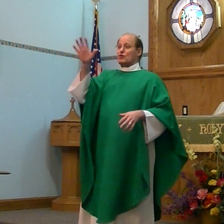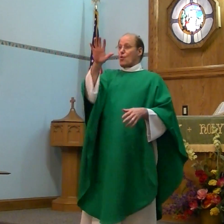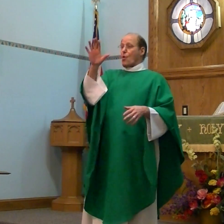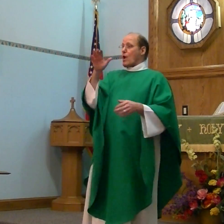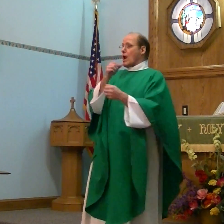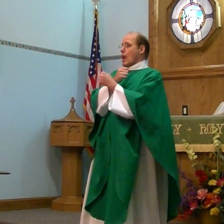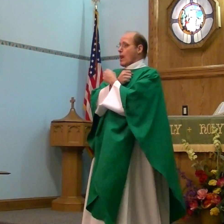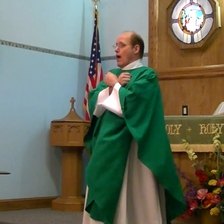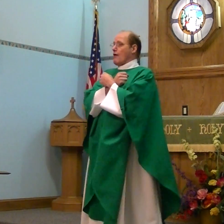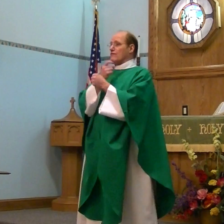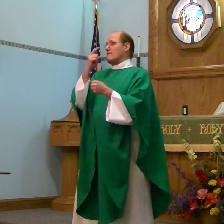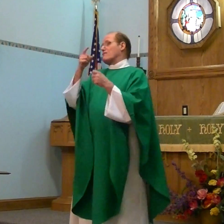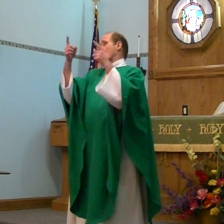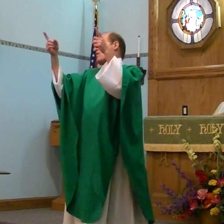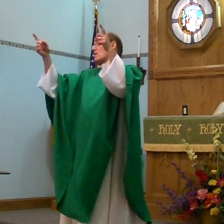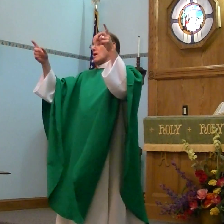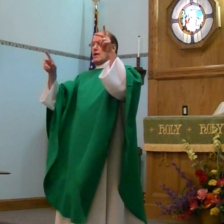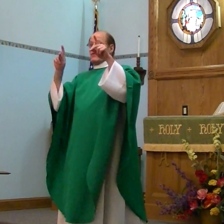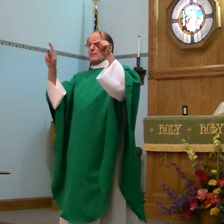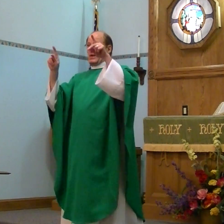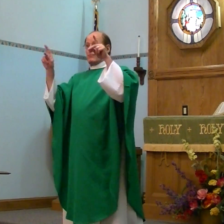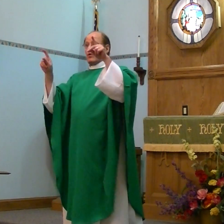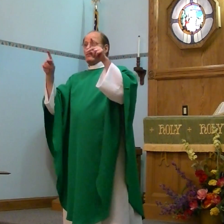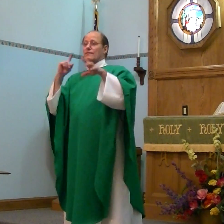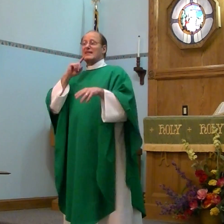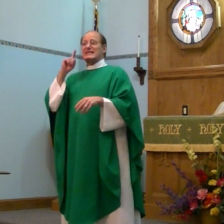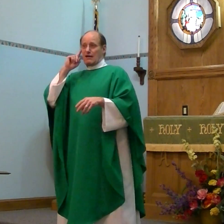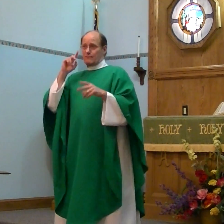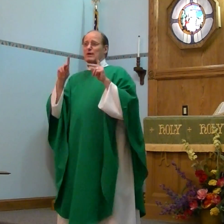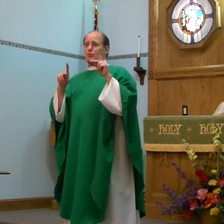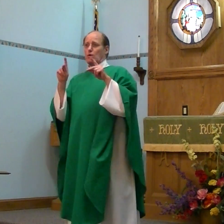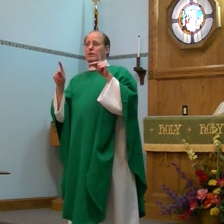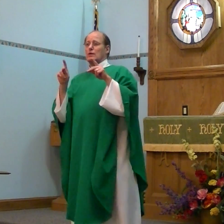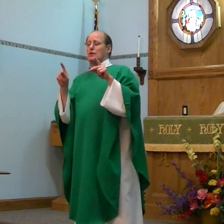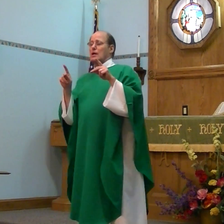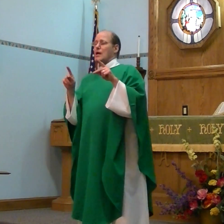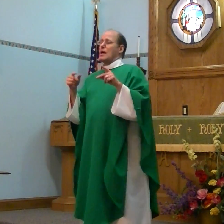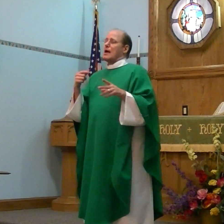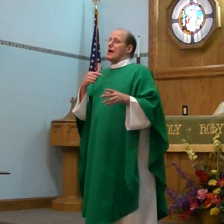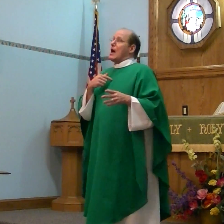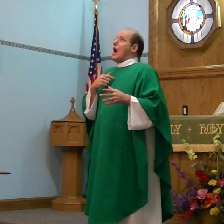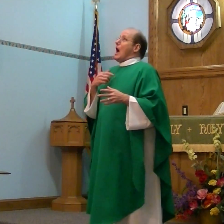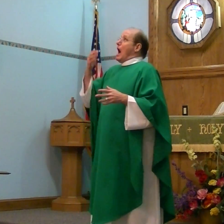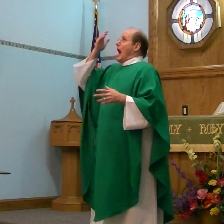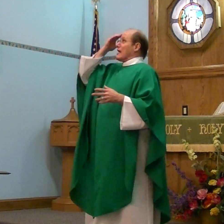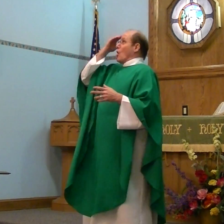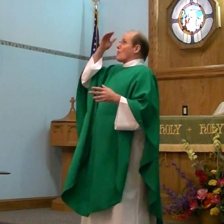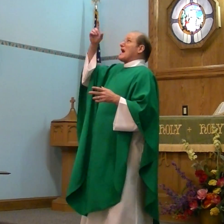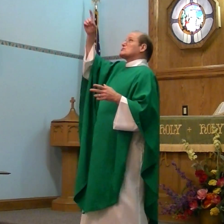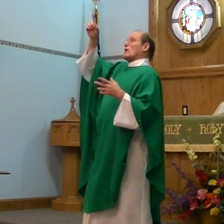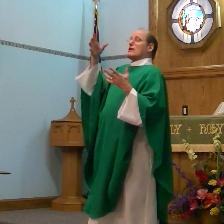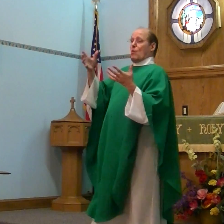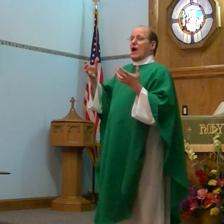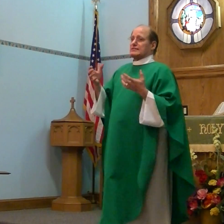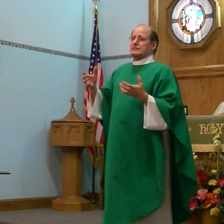your love for the people. The deaf people. I know that's what he wants.